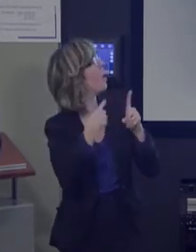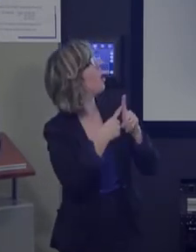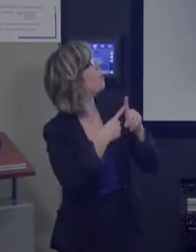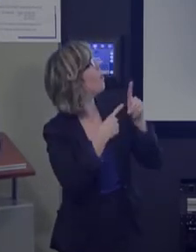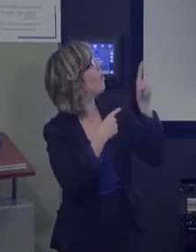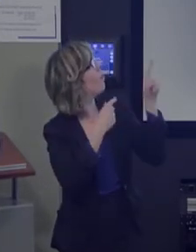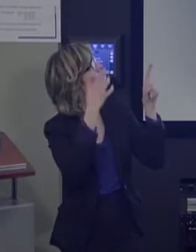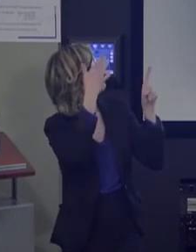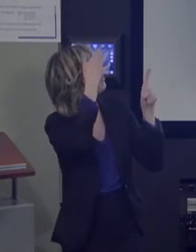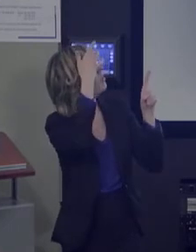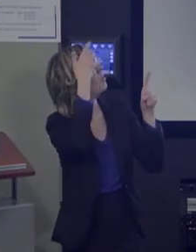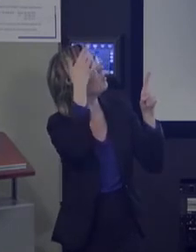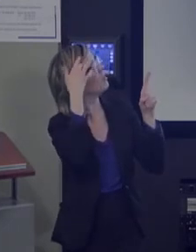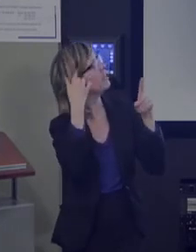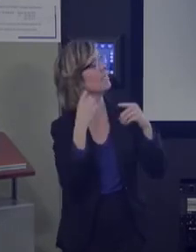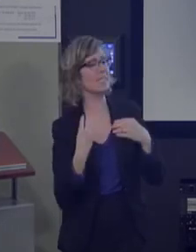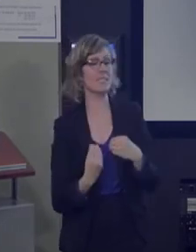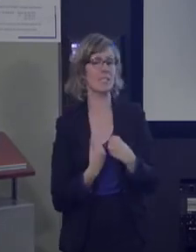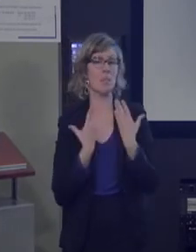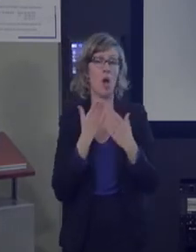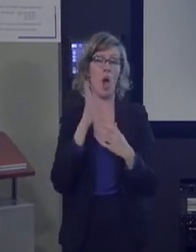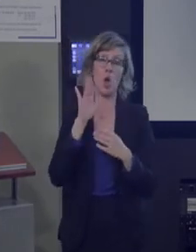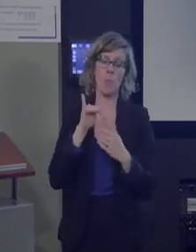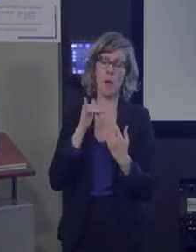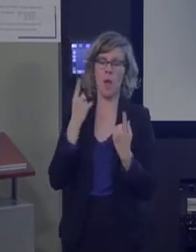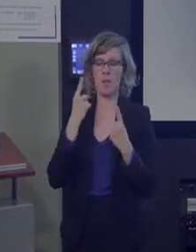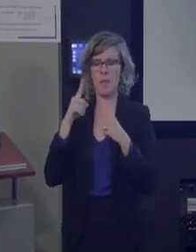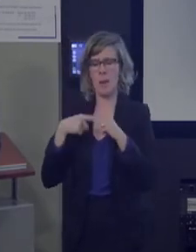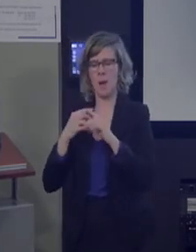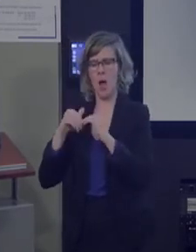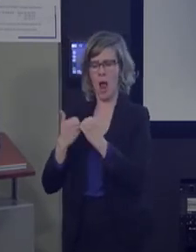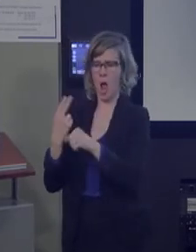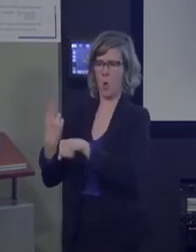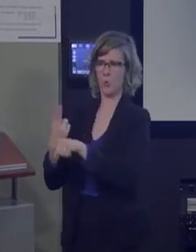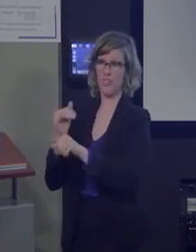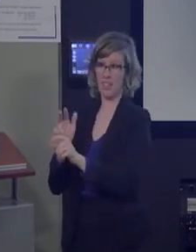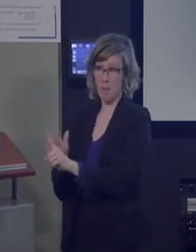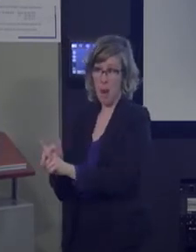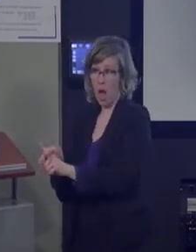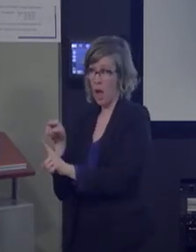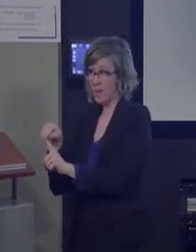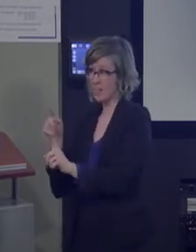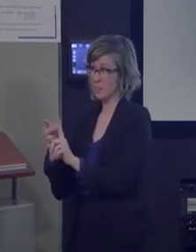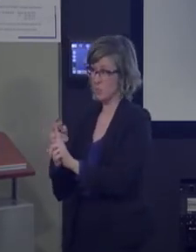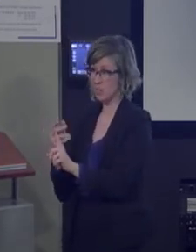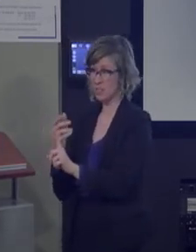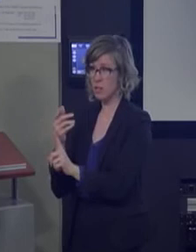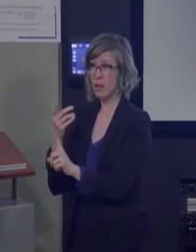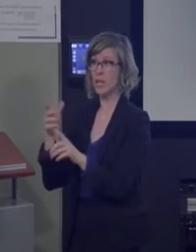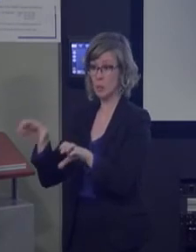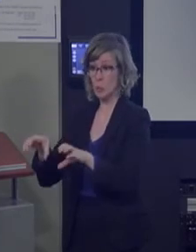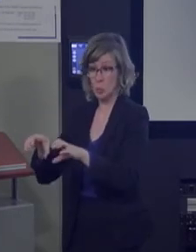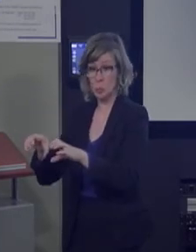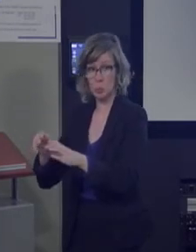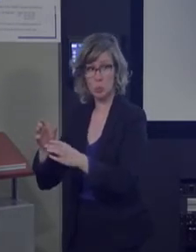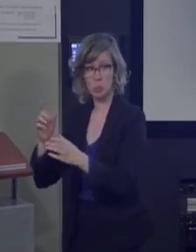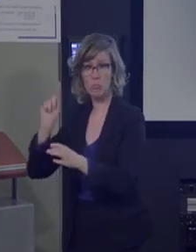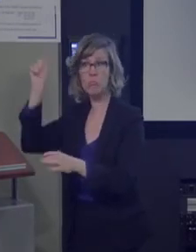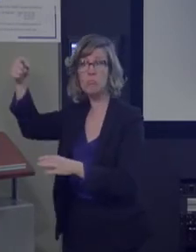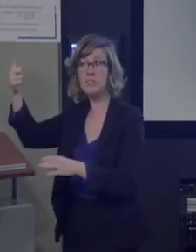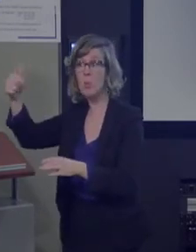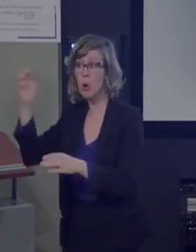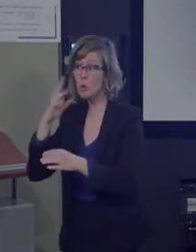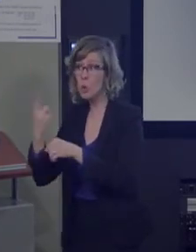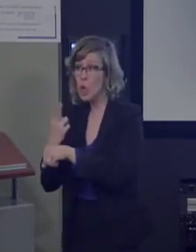cumbersome language. In other words, is the research applied in any way at all? Is it useful? And it could be no or